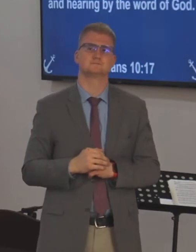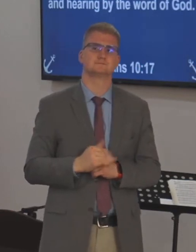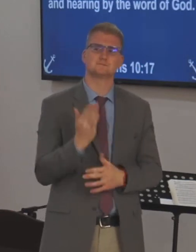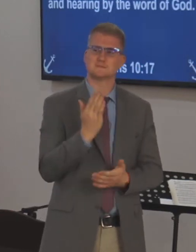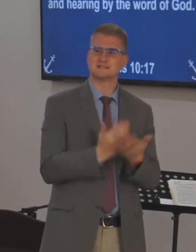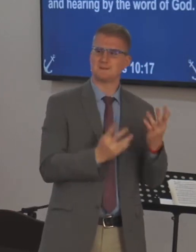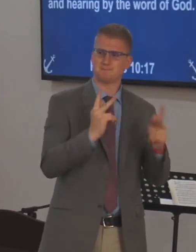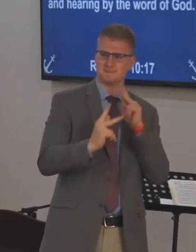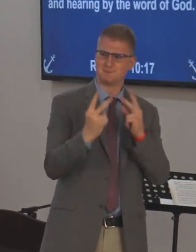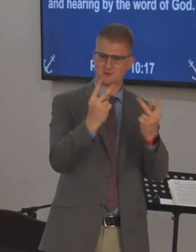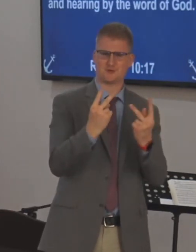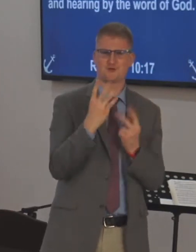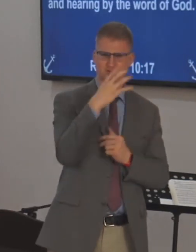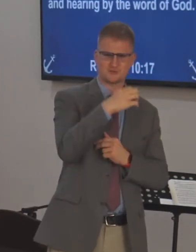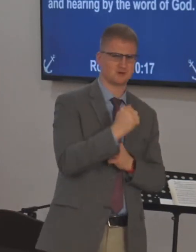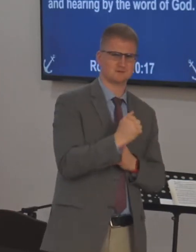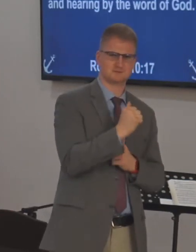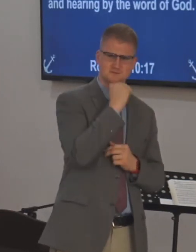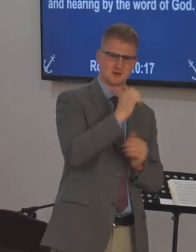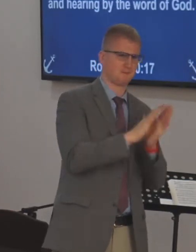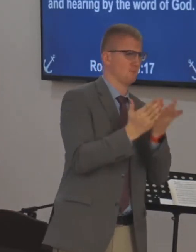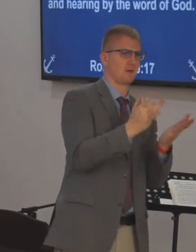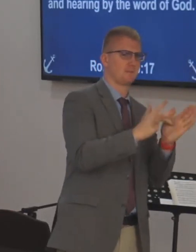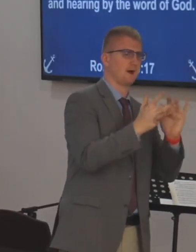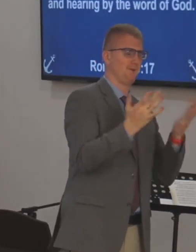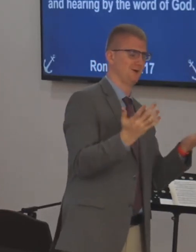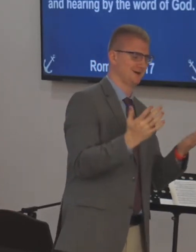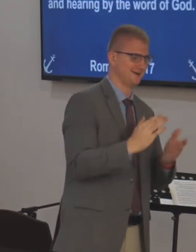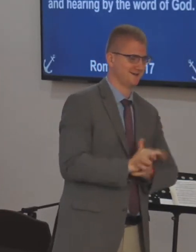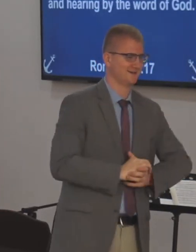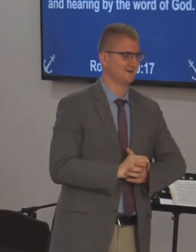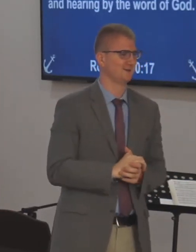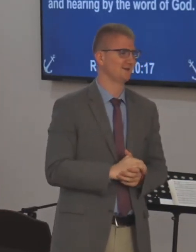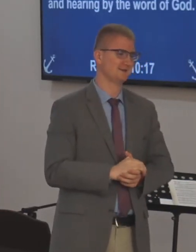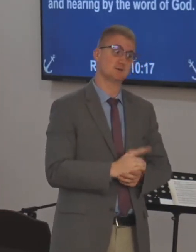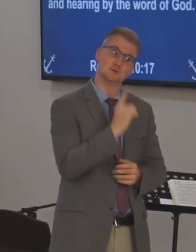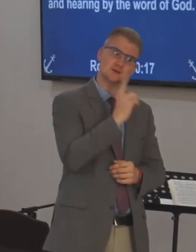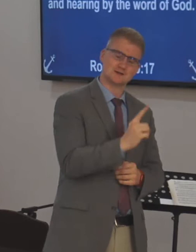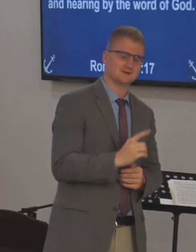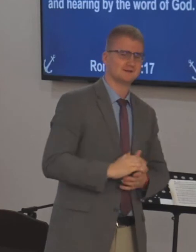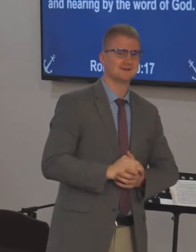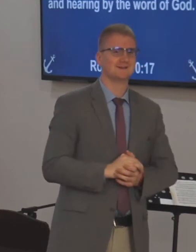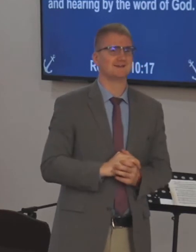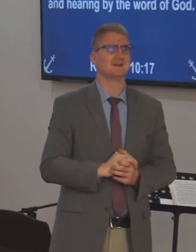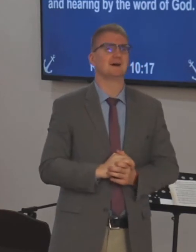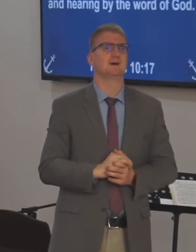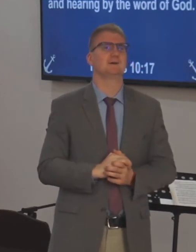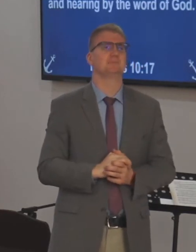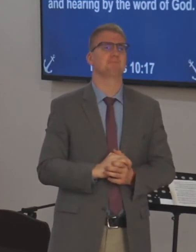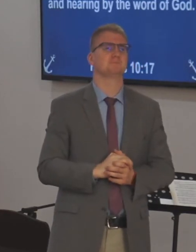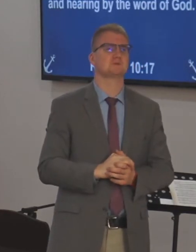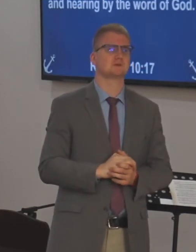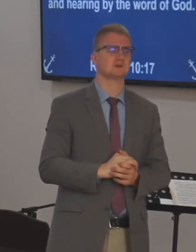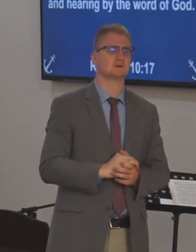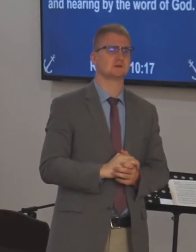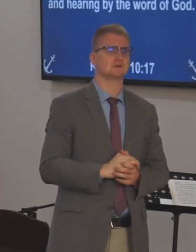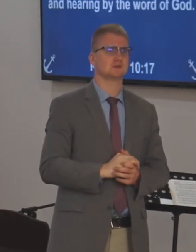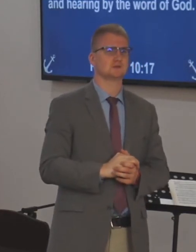I can imagine. Zephaniah, but go to Malachi. This is how I find it. Go to